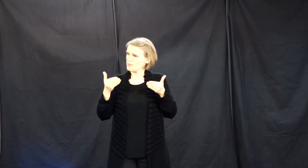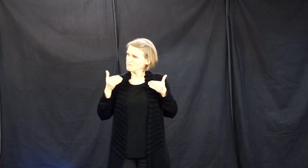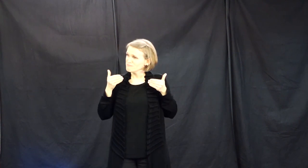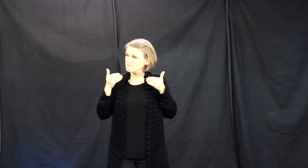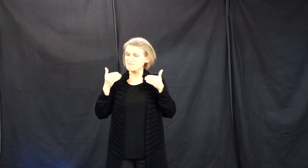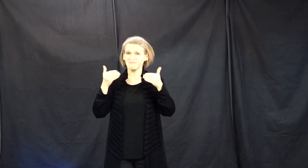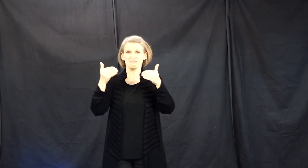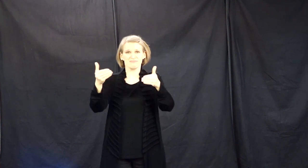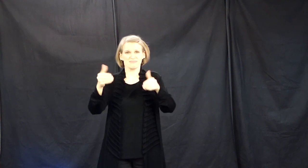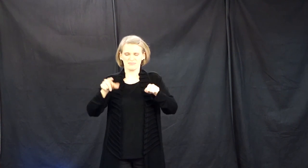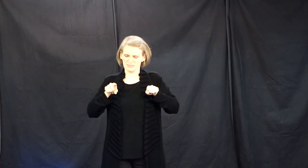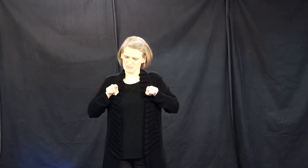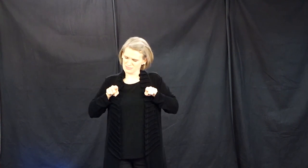me.